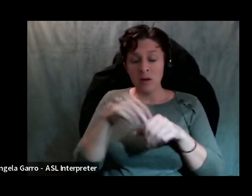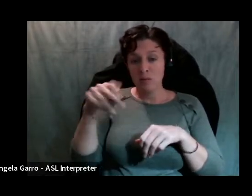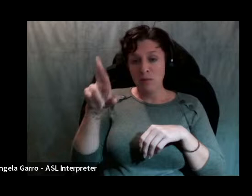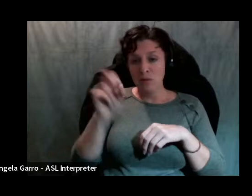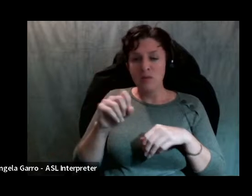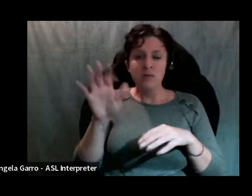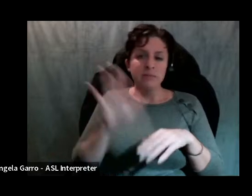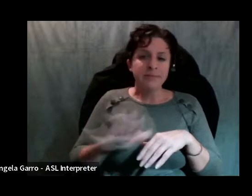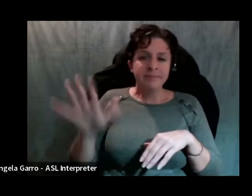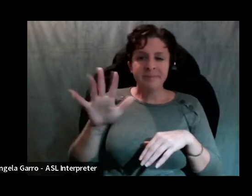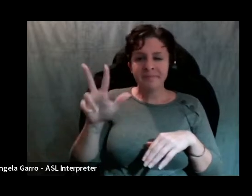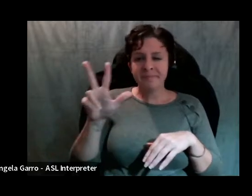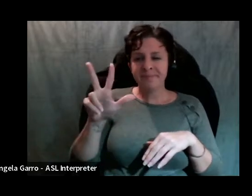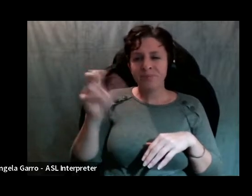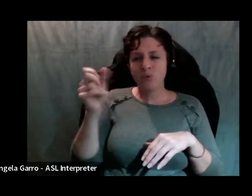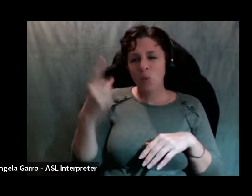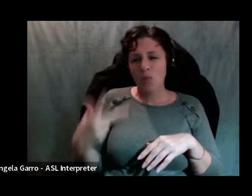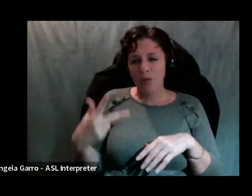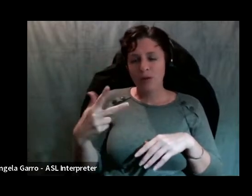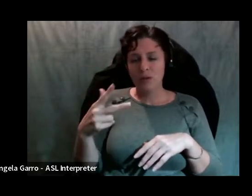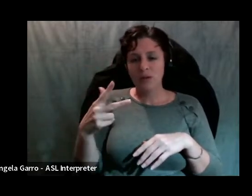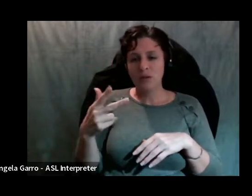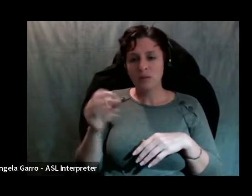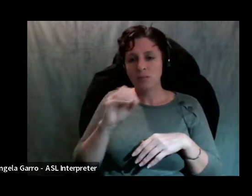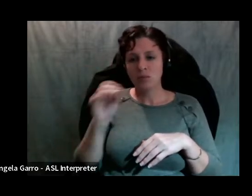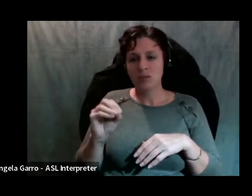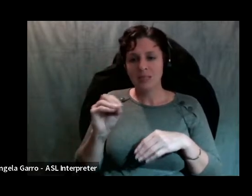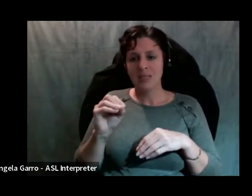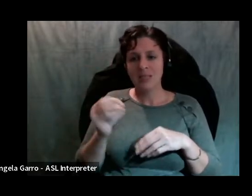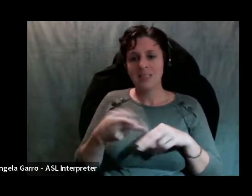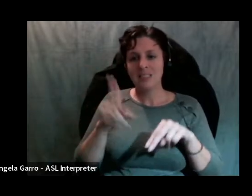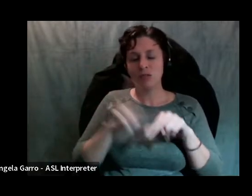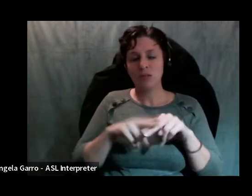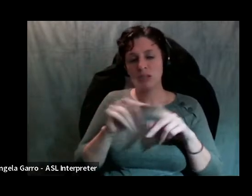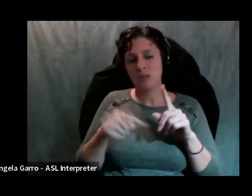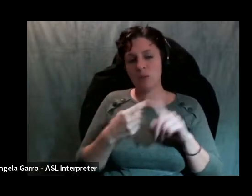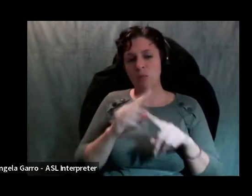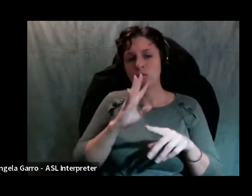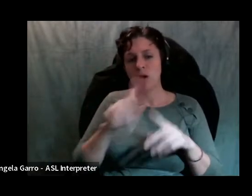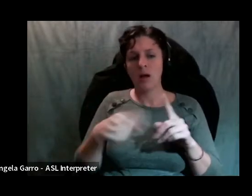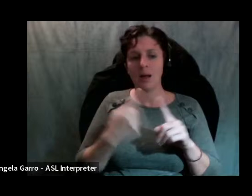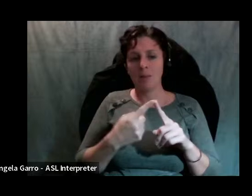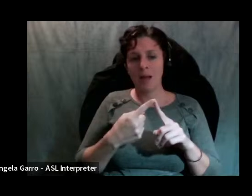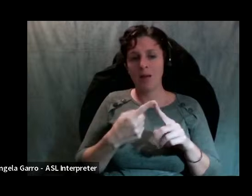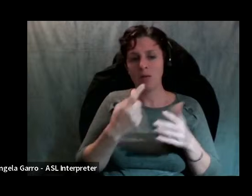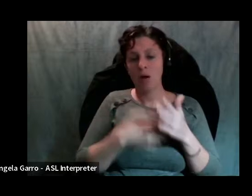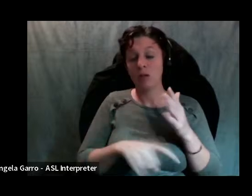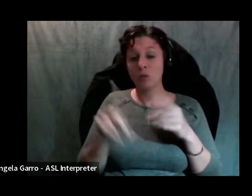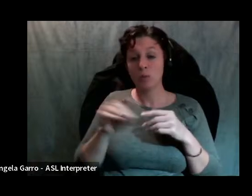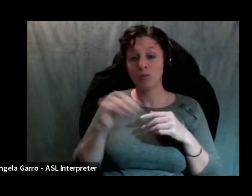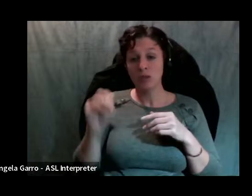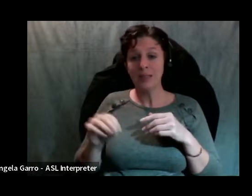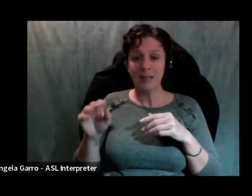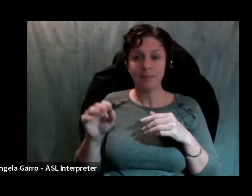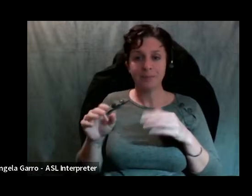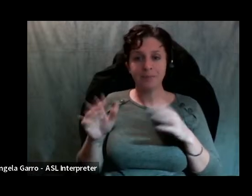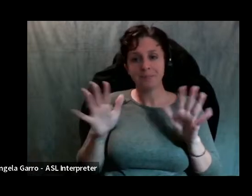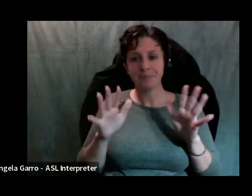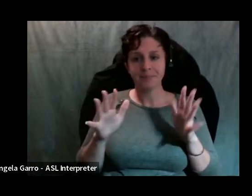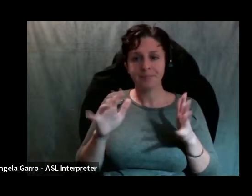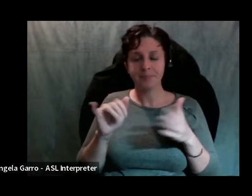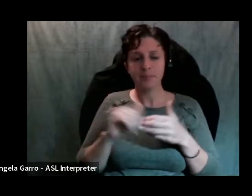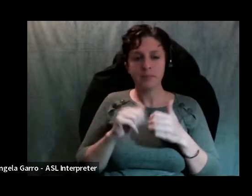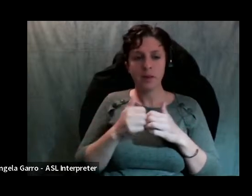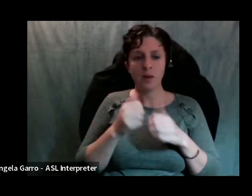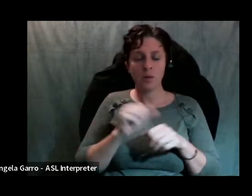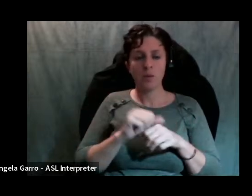is about 1/3% increase. And when we talk about cost of 1%, it's about it. So that's how it. And kinda is this